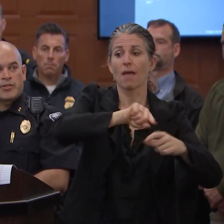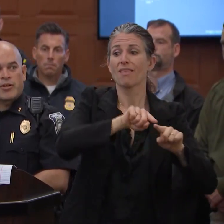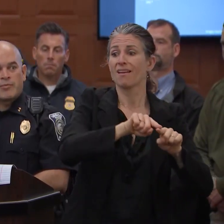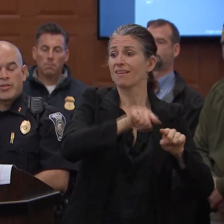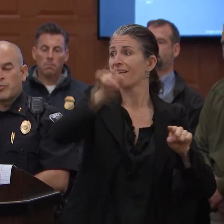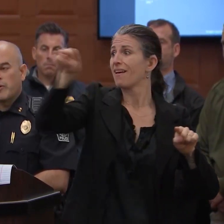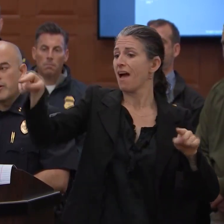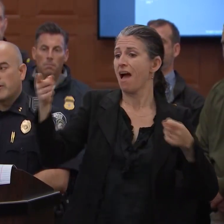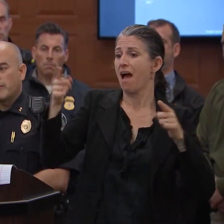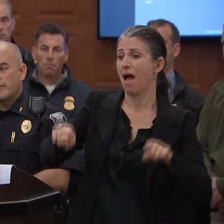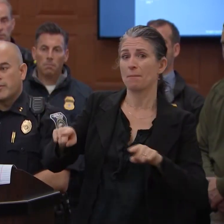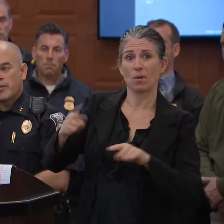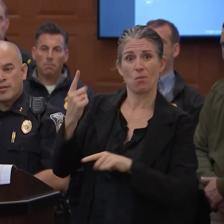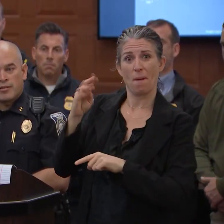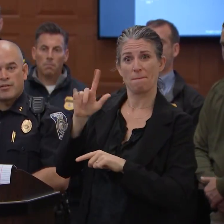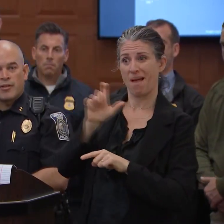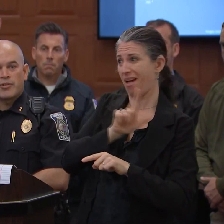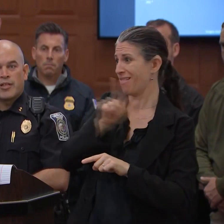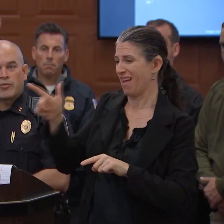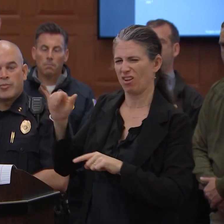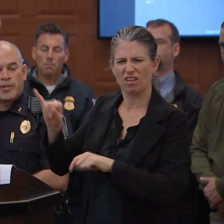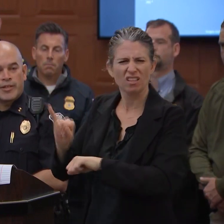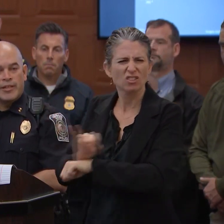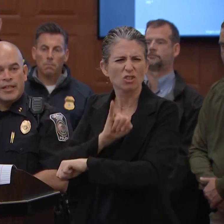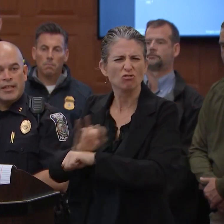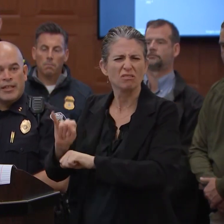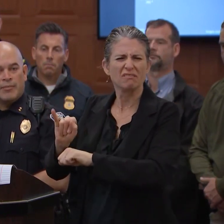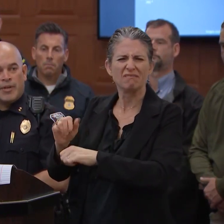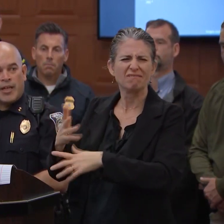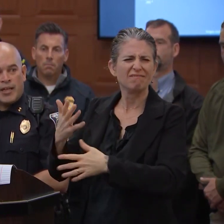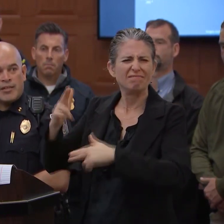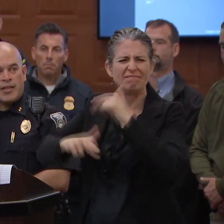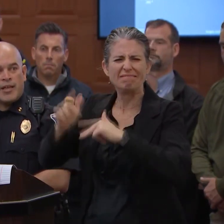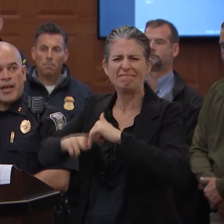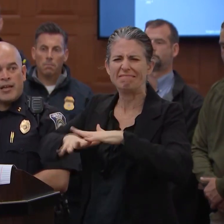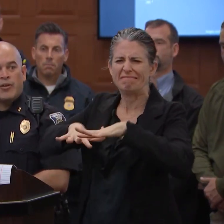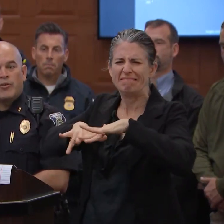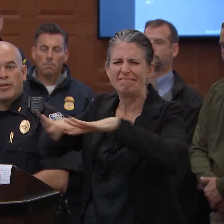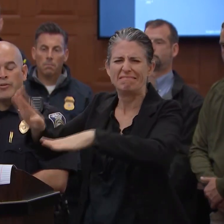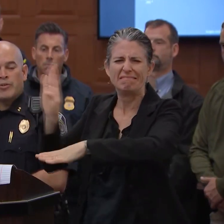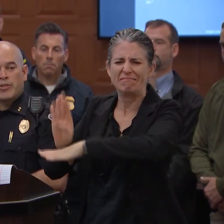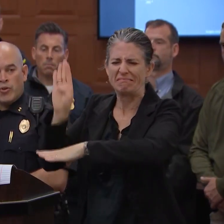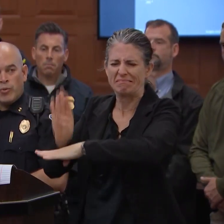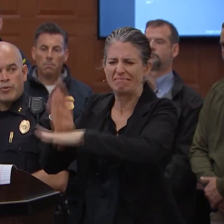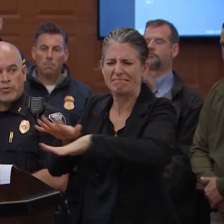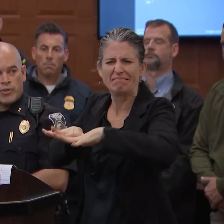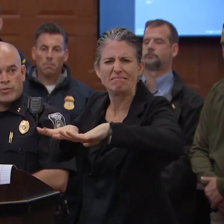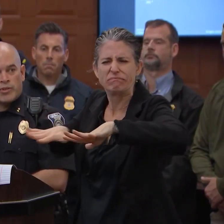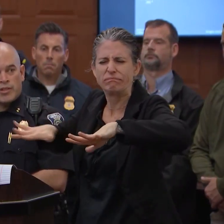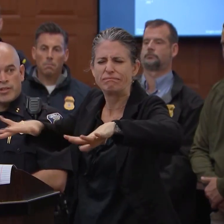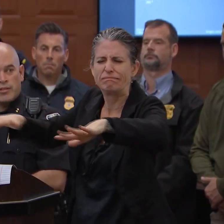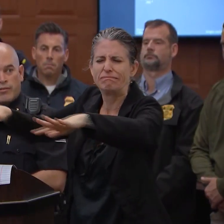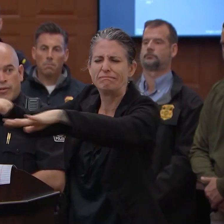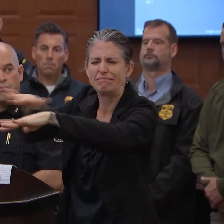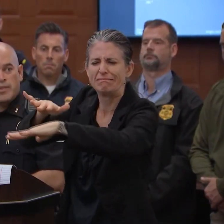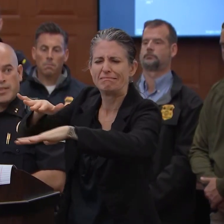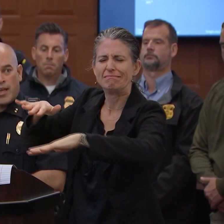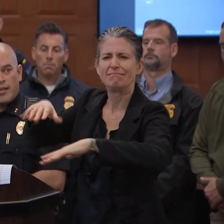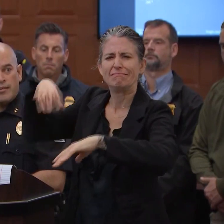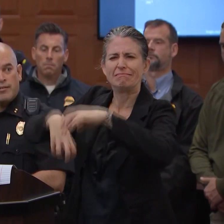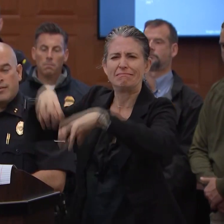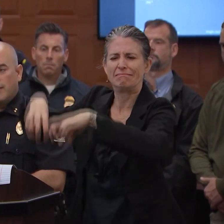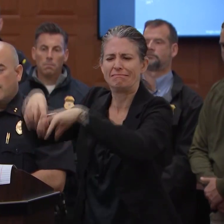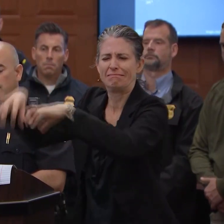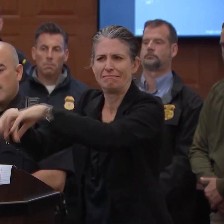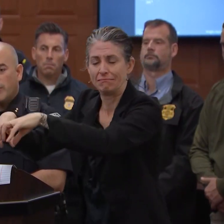We're not just talking about a small area. We're talking large industrial park. But I can say that there was numerous resources from